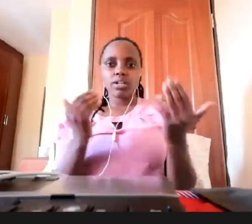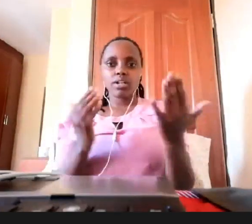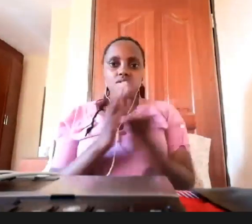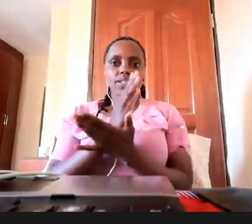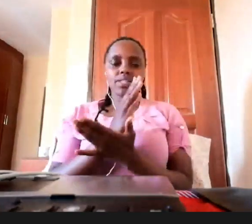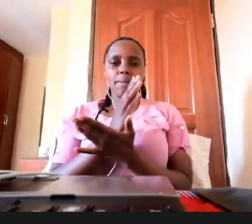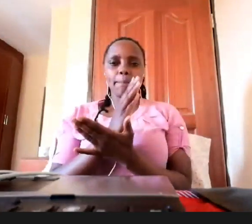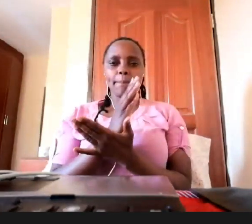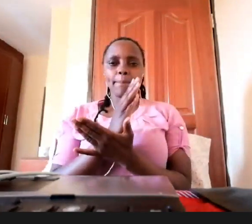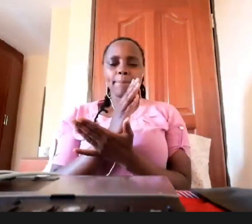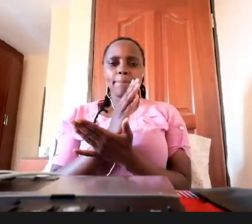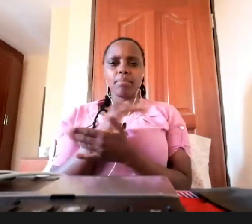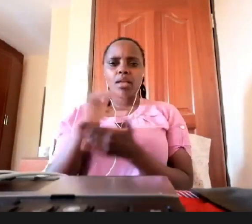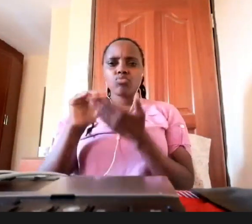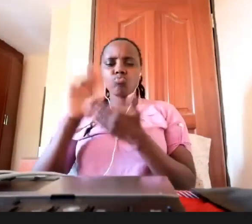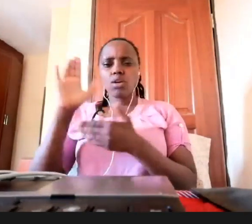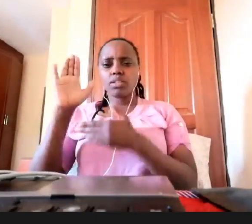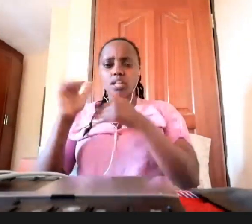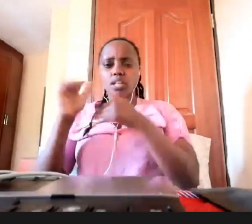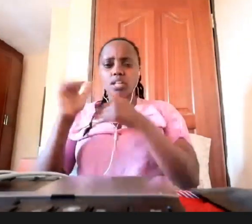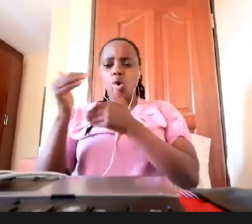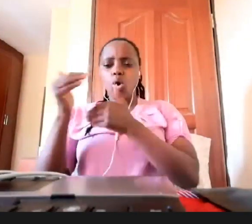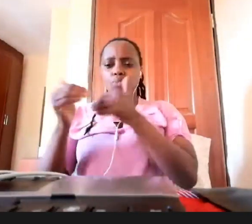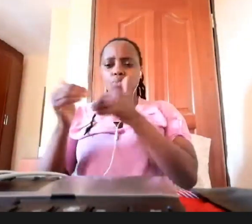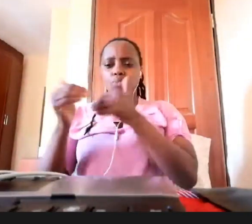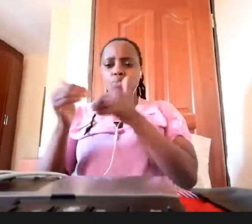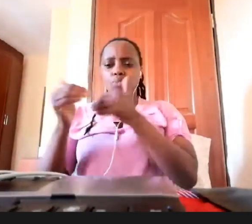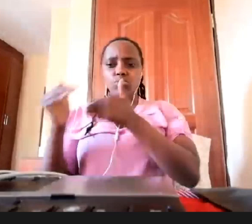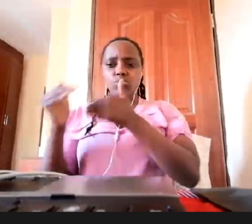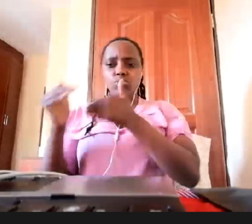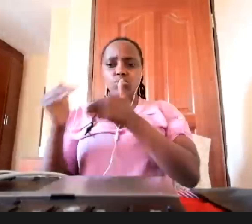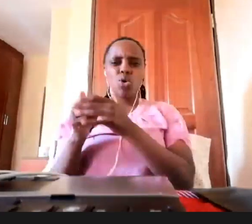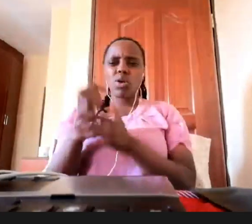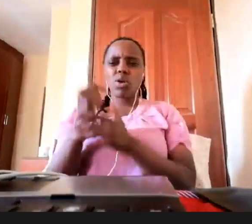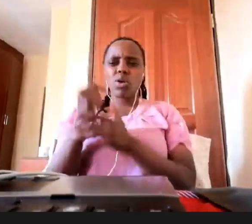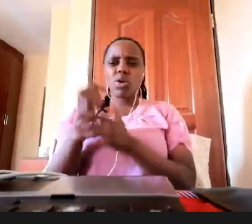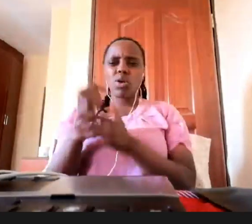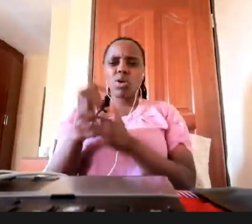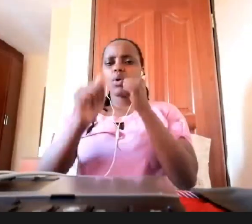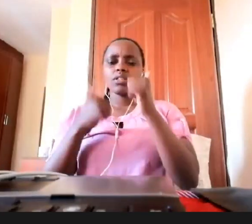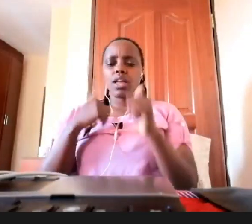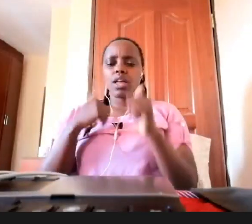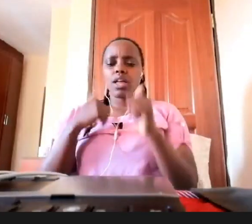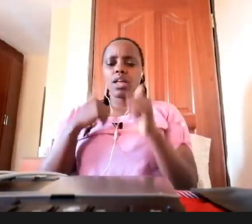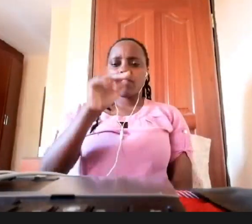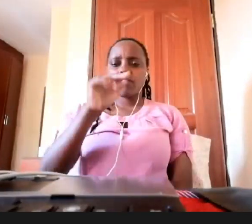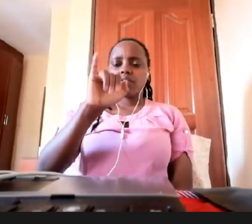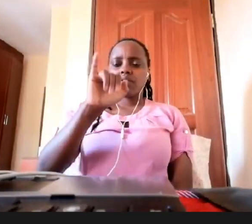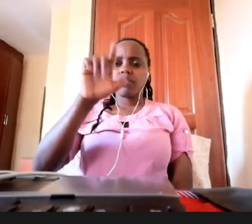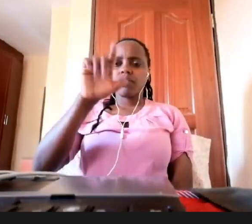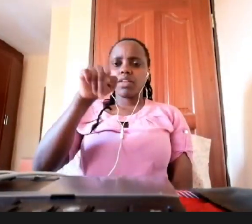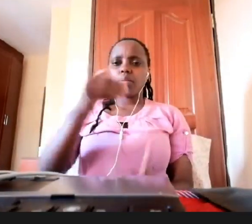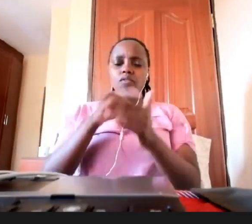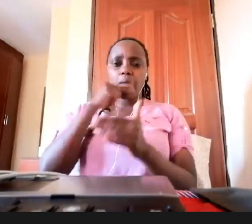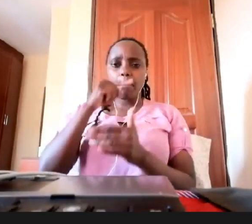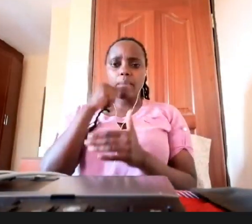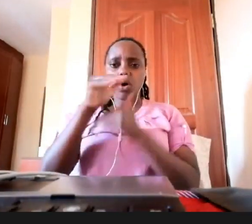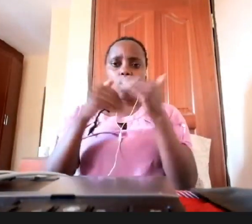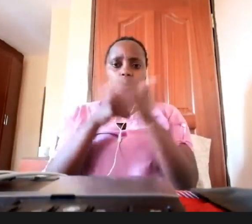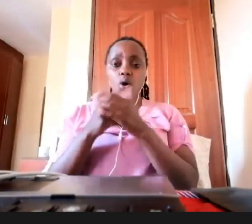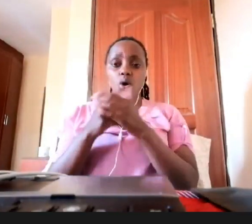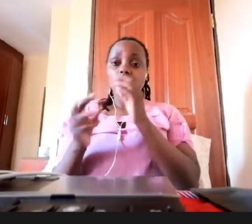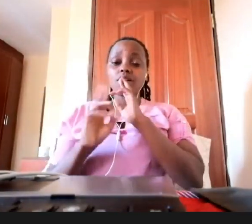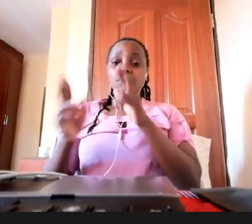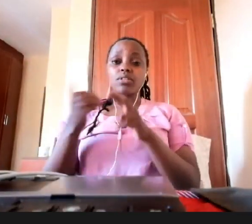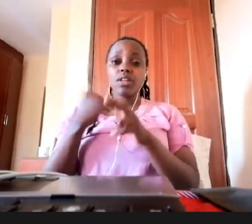And almost all of them, except those countries that you mentioned, all of the reports have been considered,